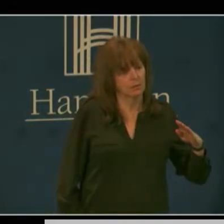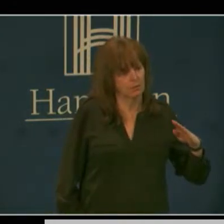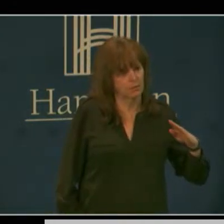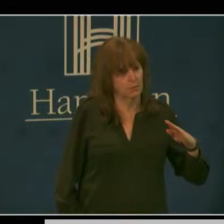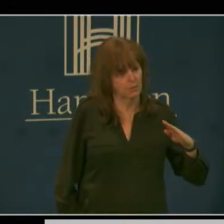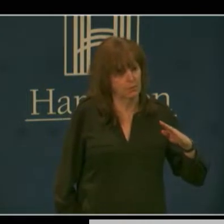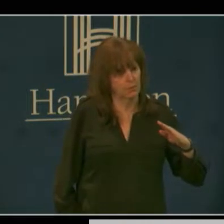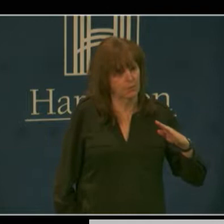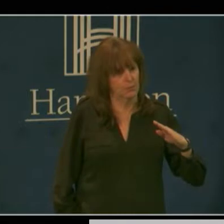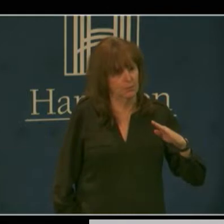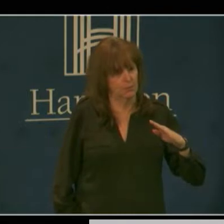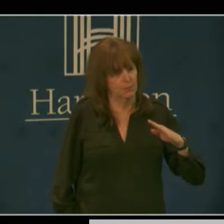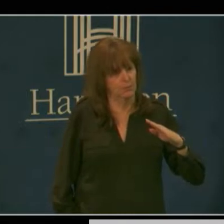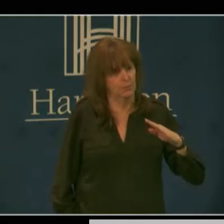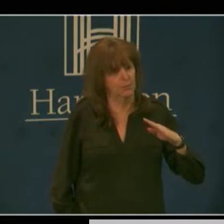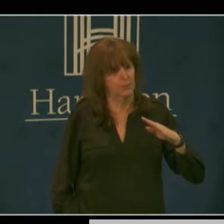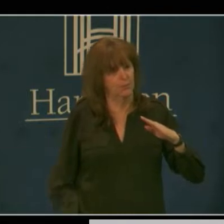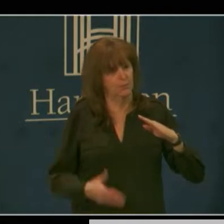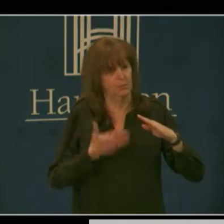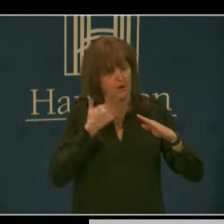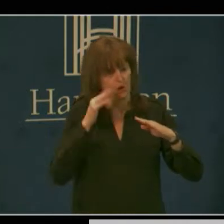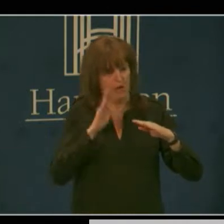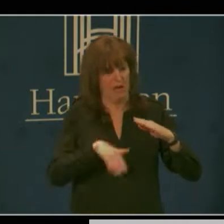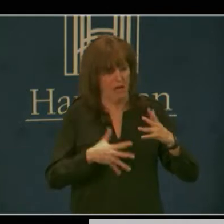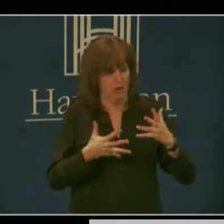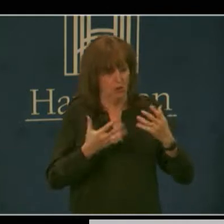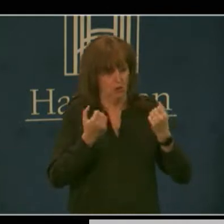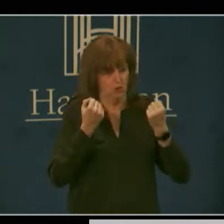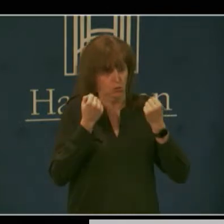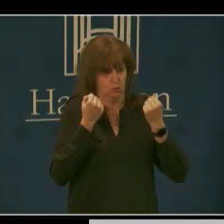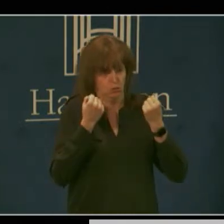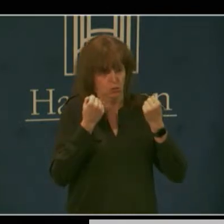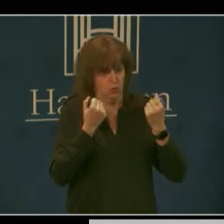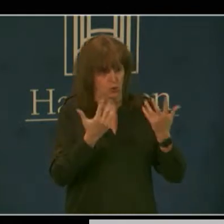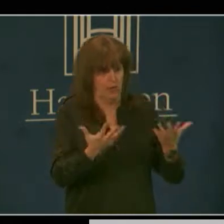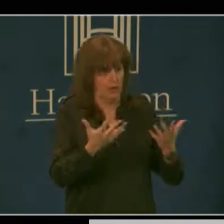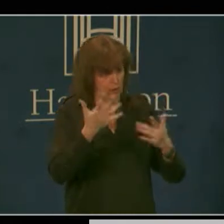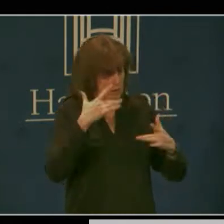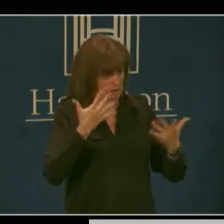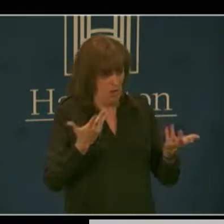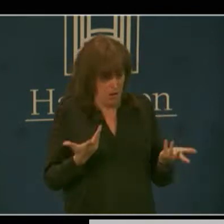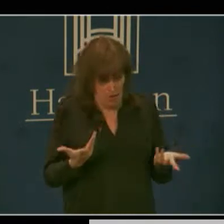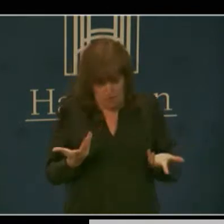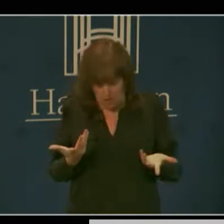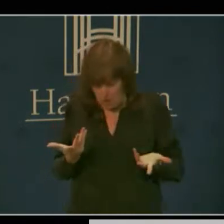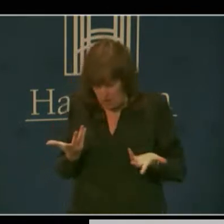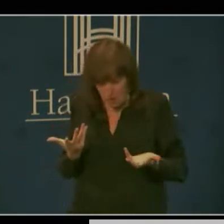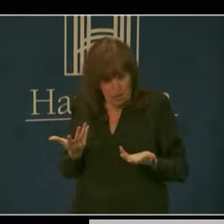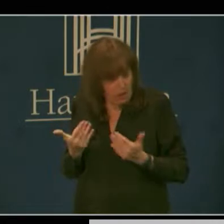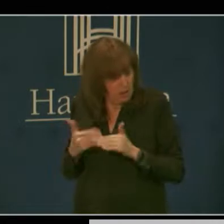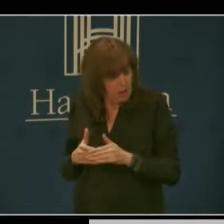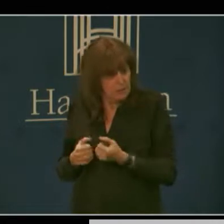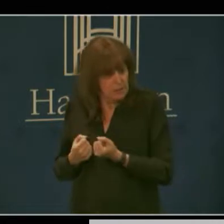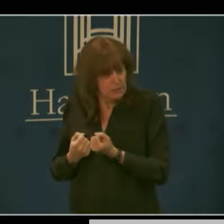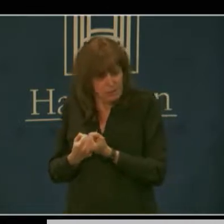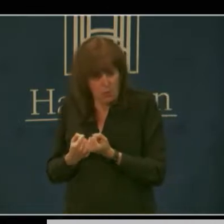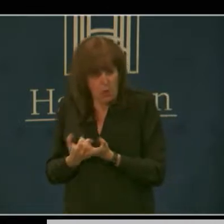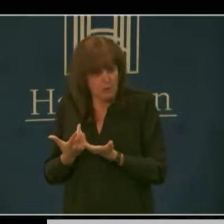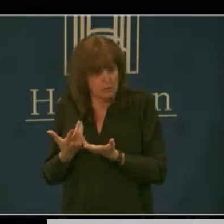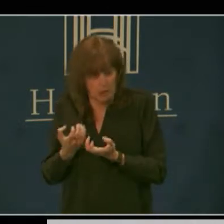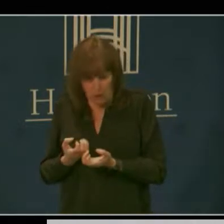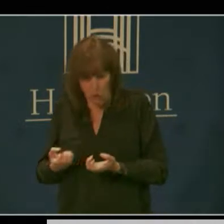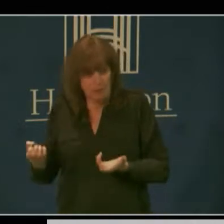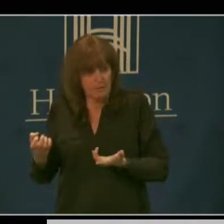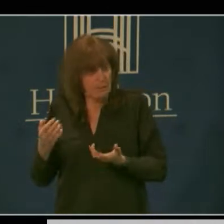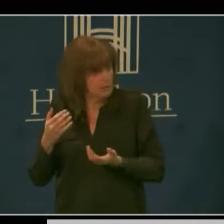sick people needing the finite resource of healthcare. So we can stretch out kind of when people get ill, when they